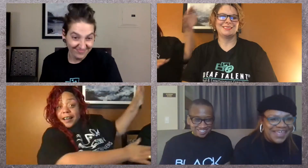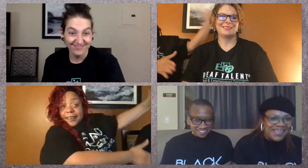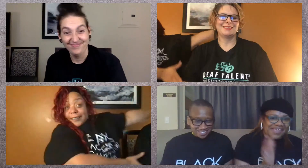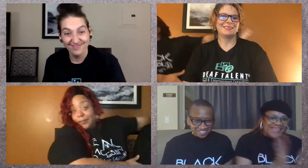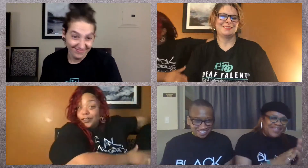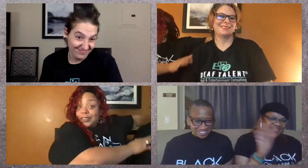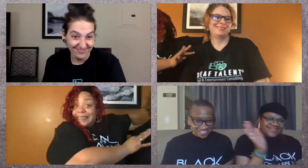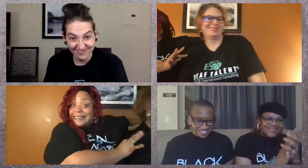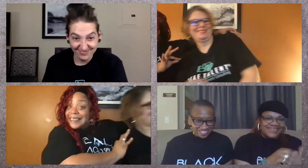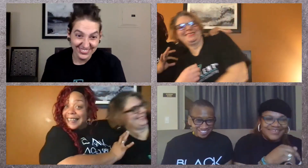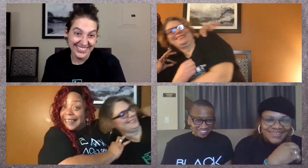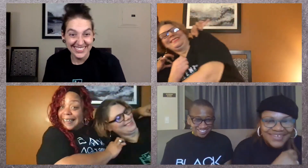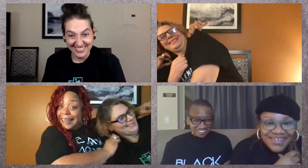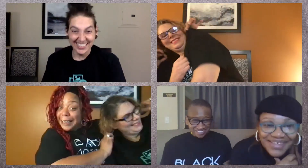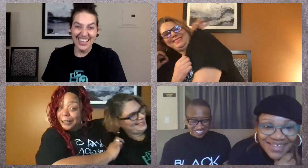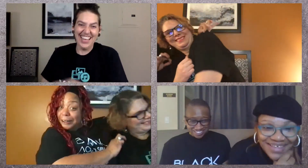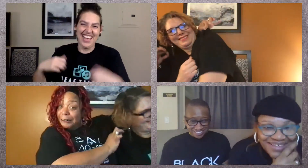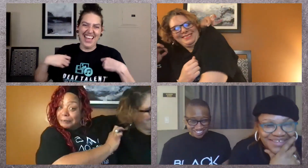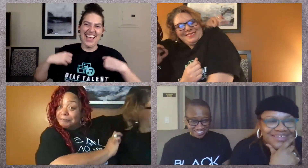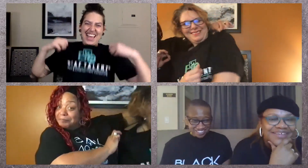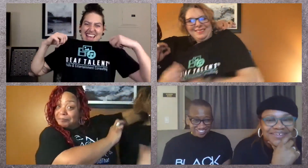and we are here.